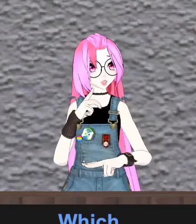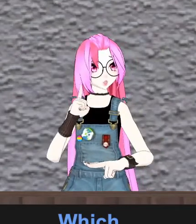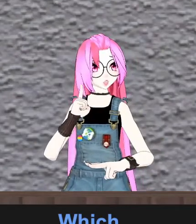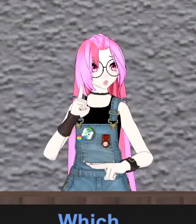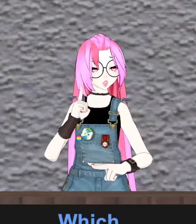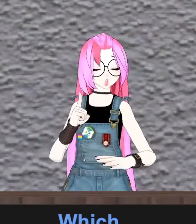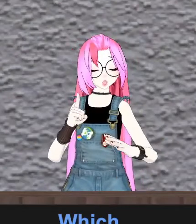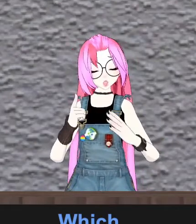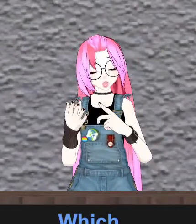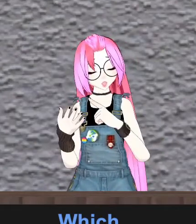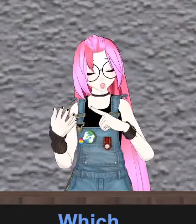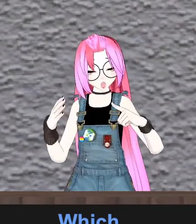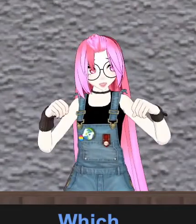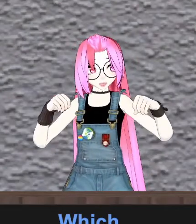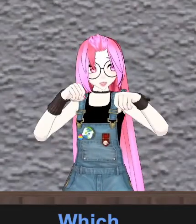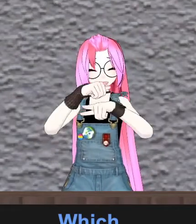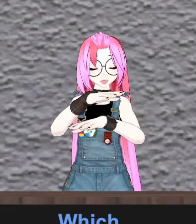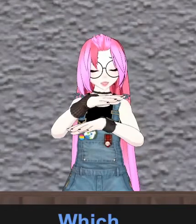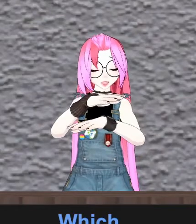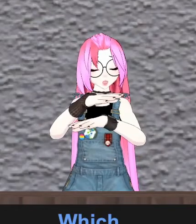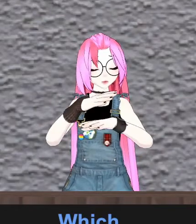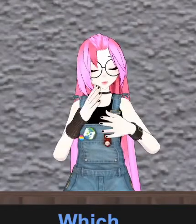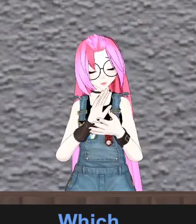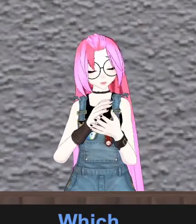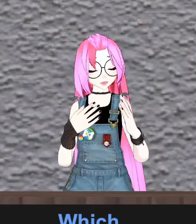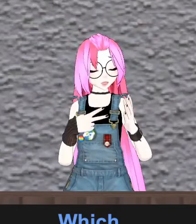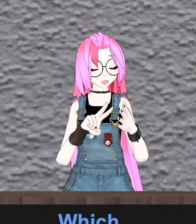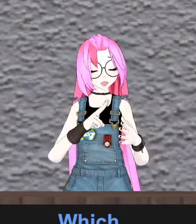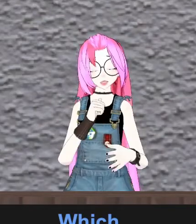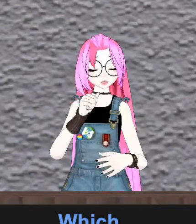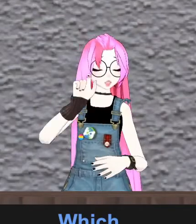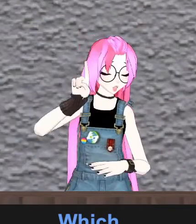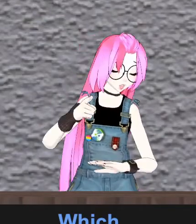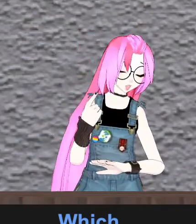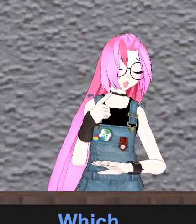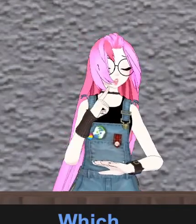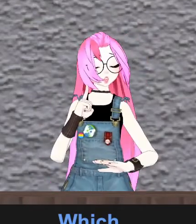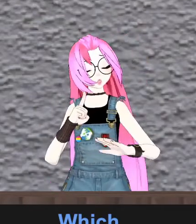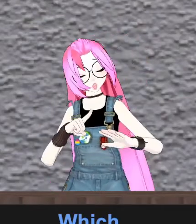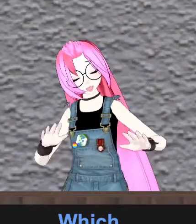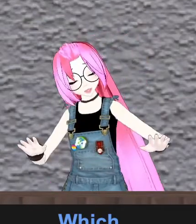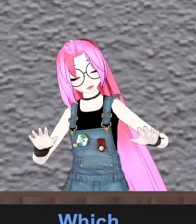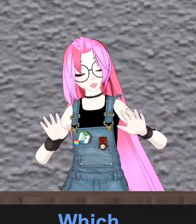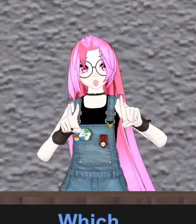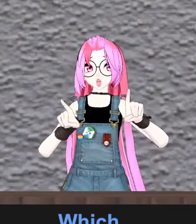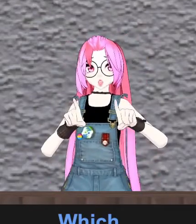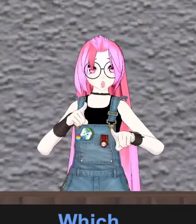schools. So sometimes it's called mainstream school. And what that means is it's not just for deaf children, it's also